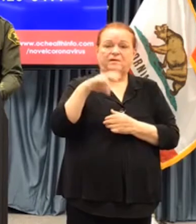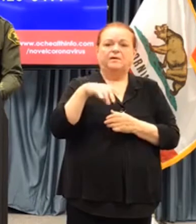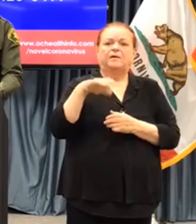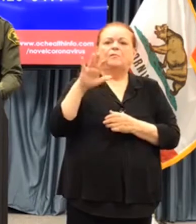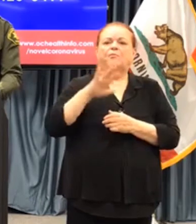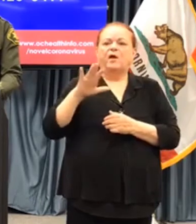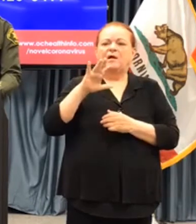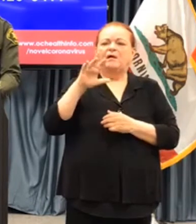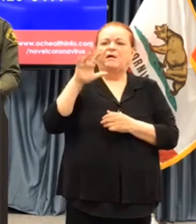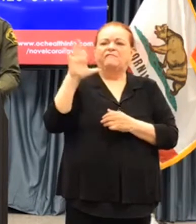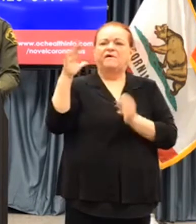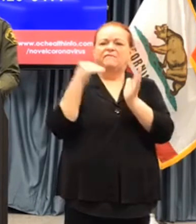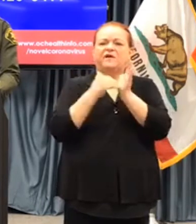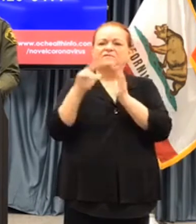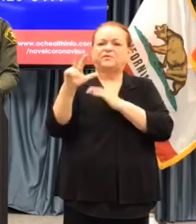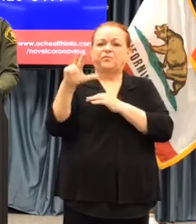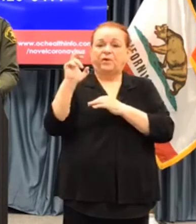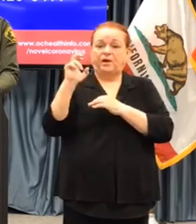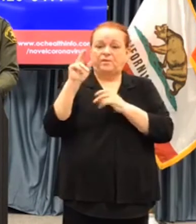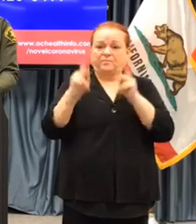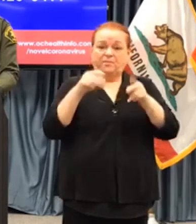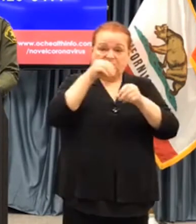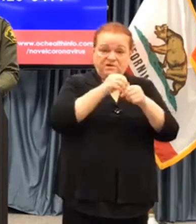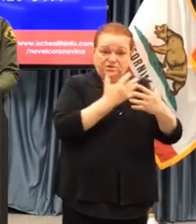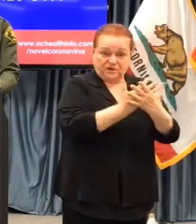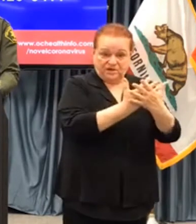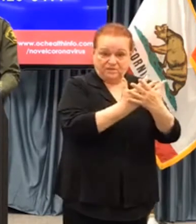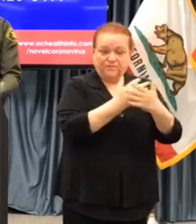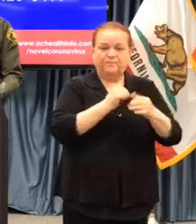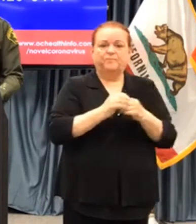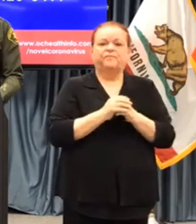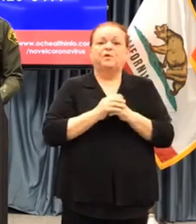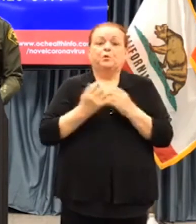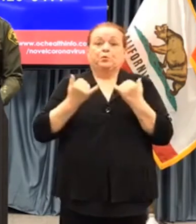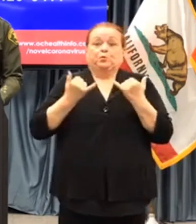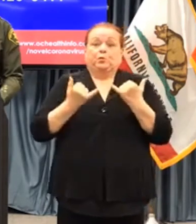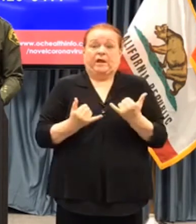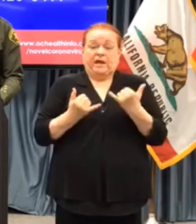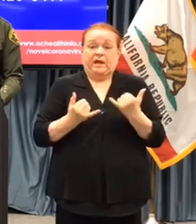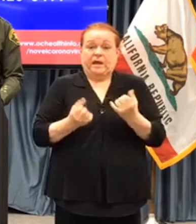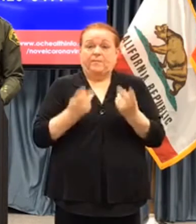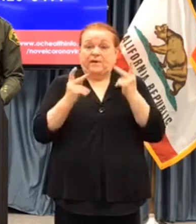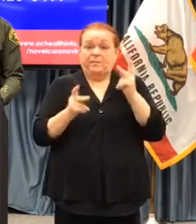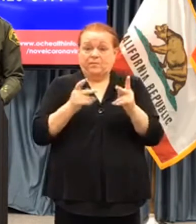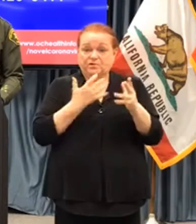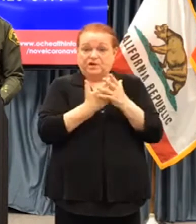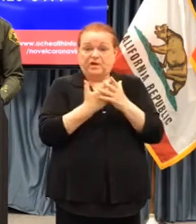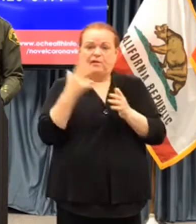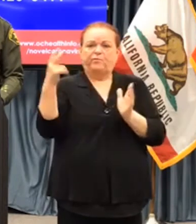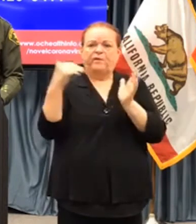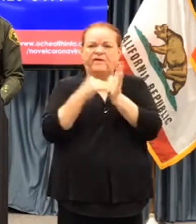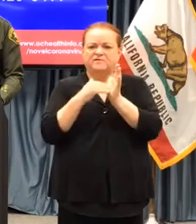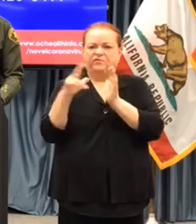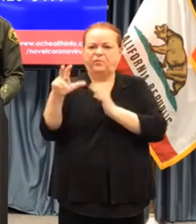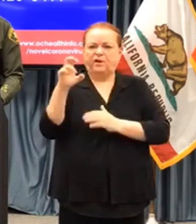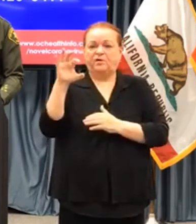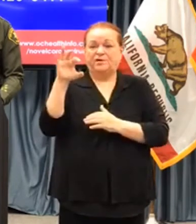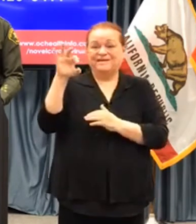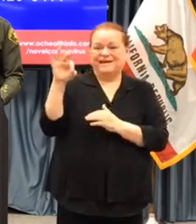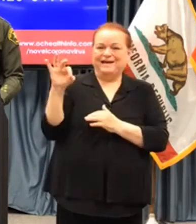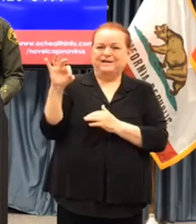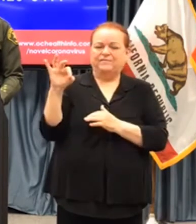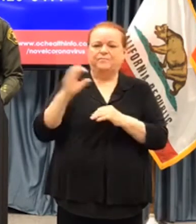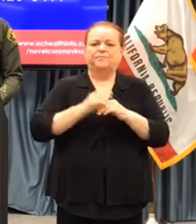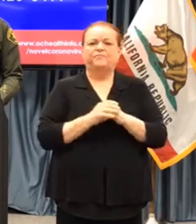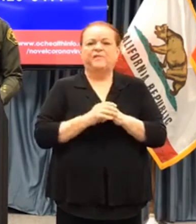approximately 5,300 inmates. Today, the population was 3,309,